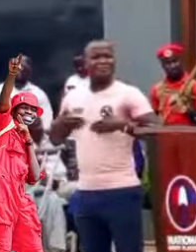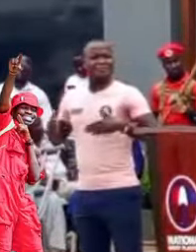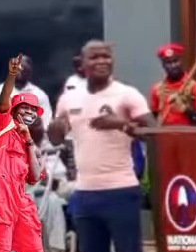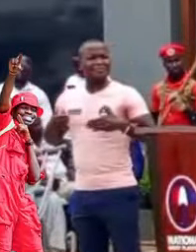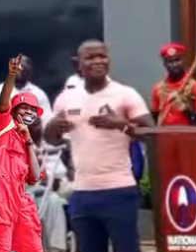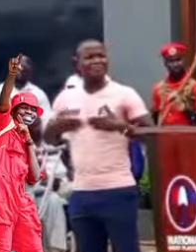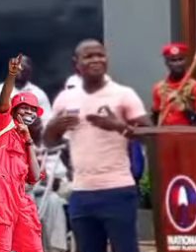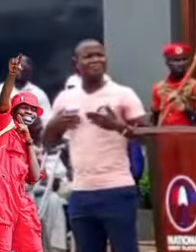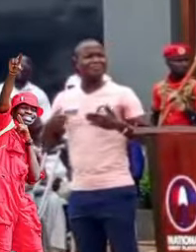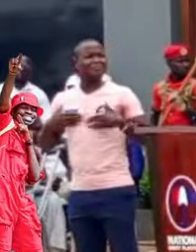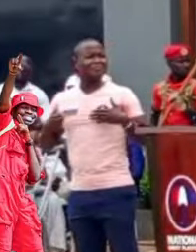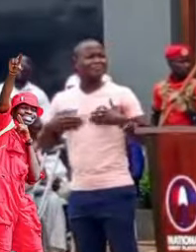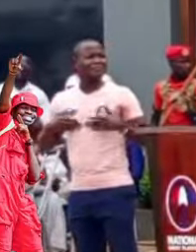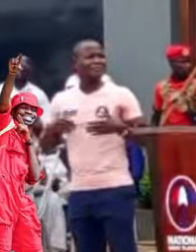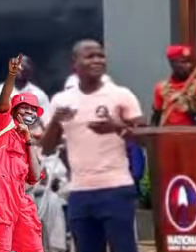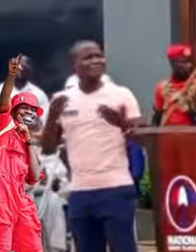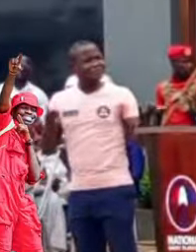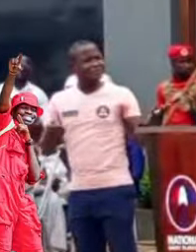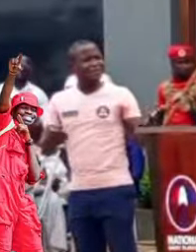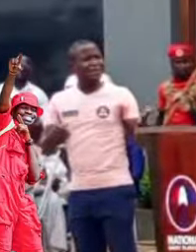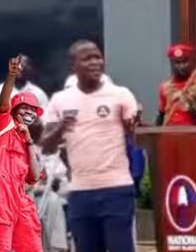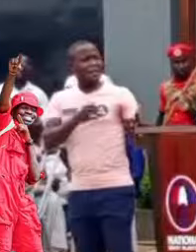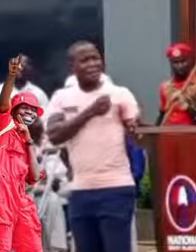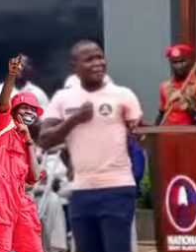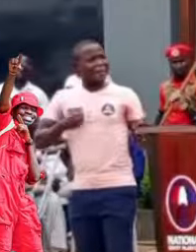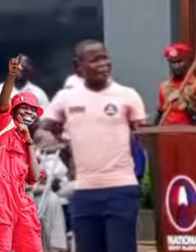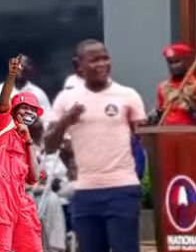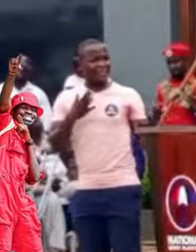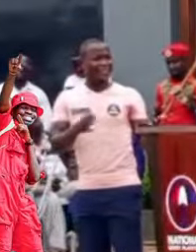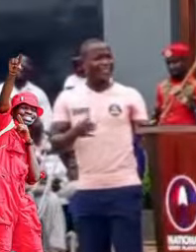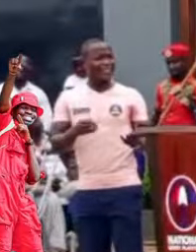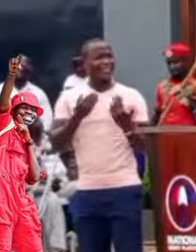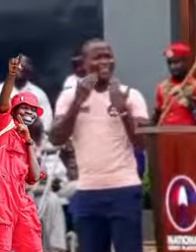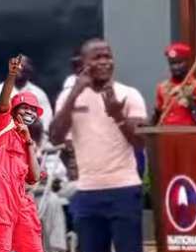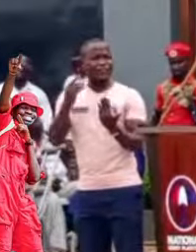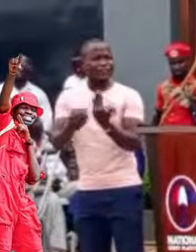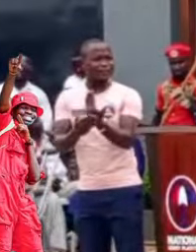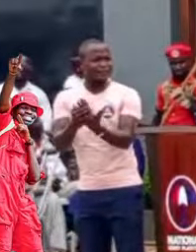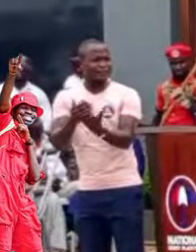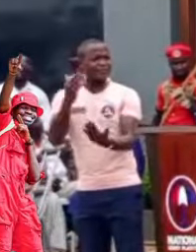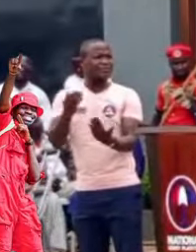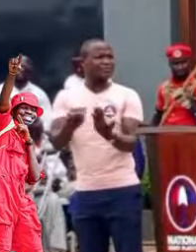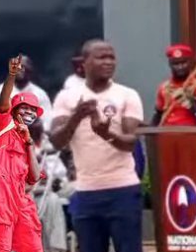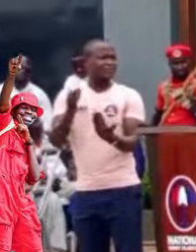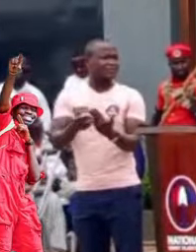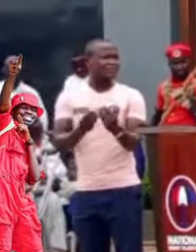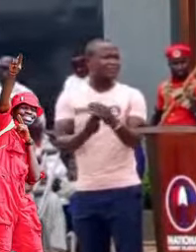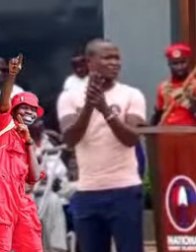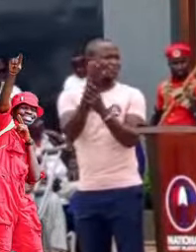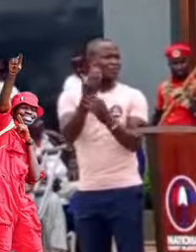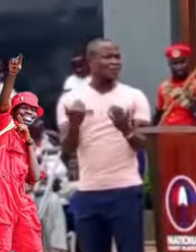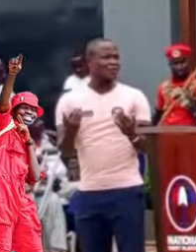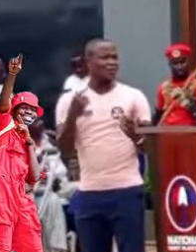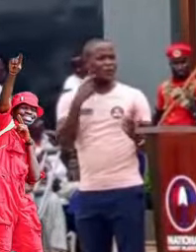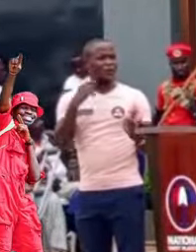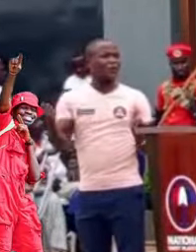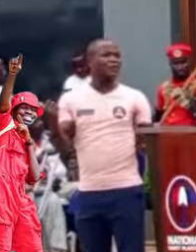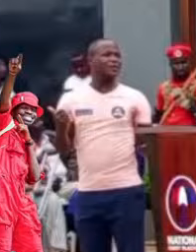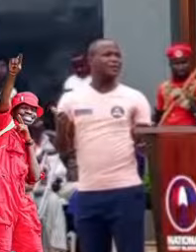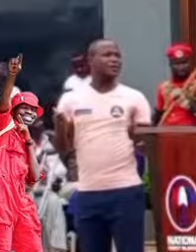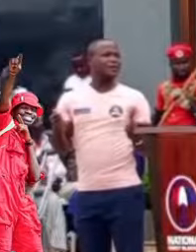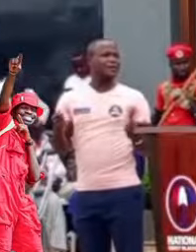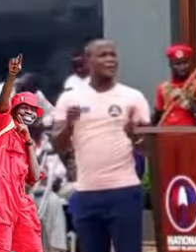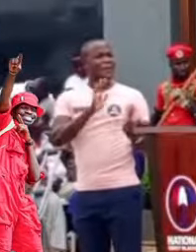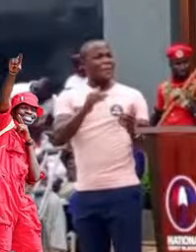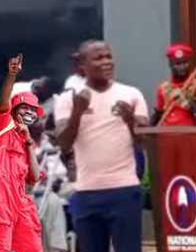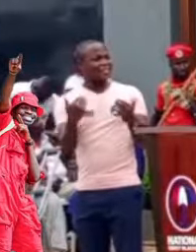Mama mnangu mana wo. Ngabo wa muku za buhali. Wampisa. Simu yae. Simu kozu wa fujo. Elana febadi na